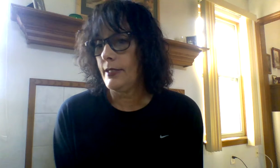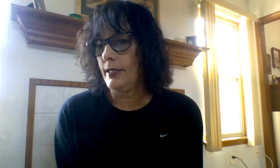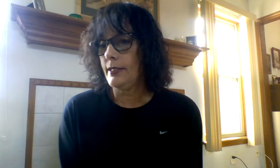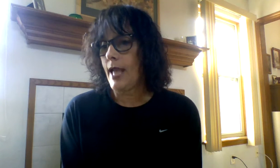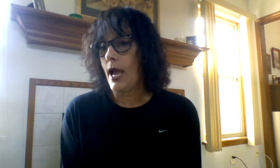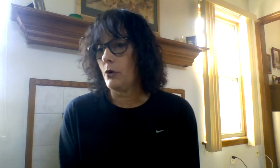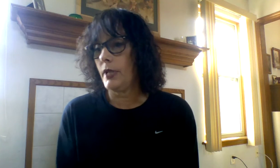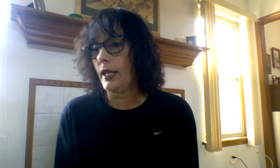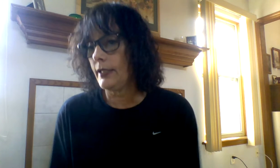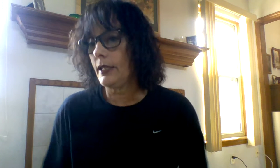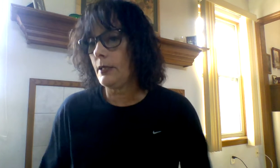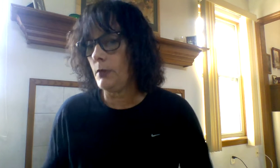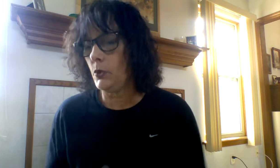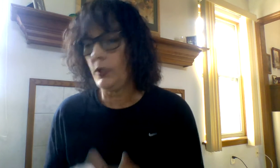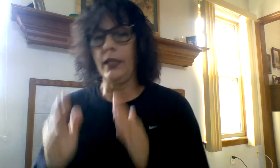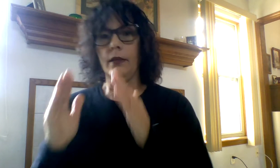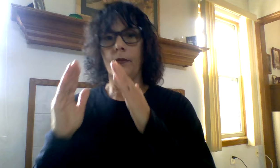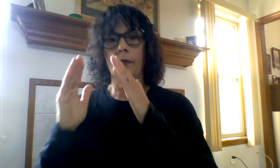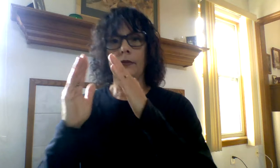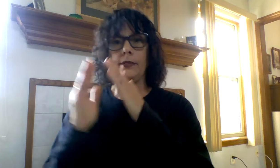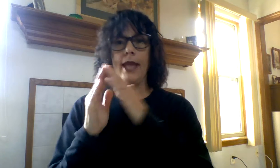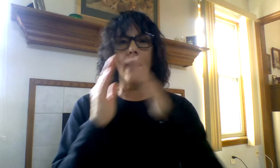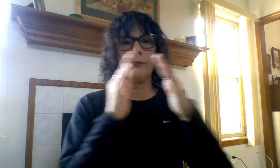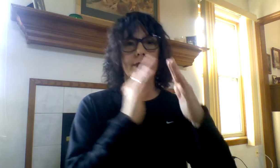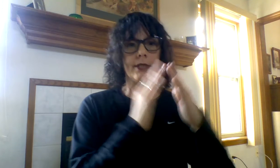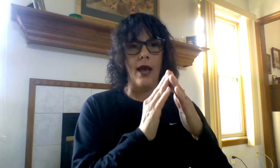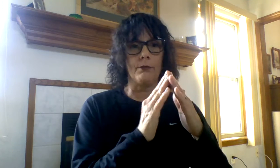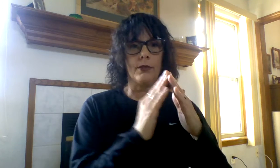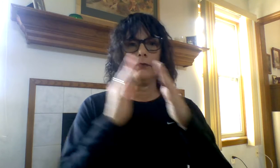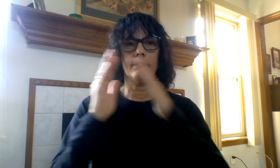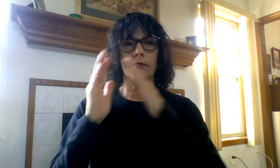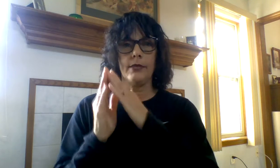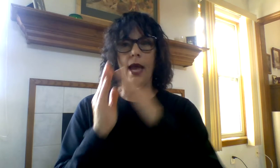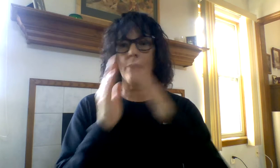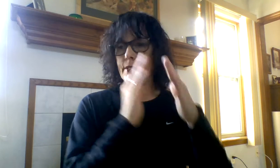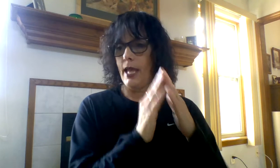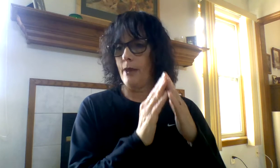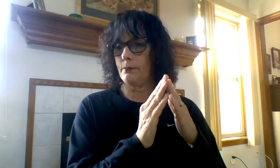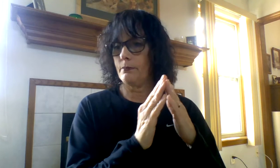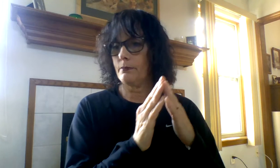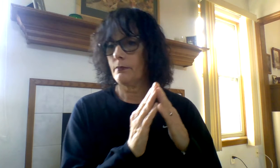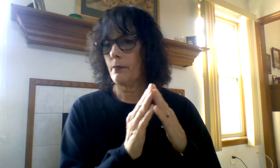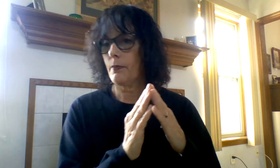City, town, and community. Tap, tap, tap, tap.